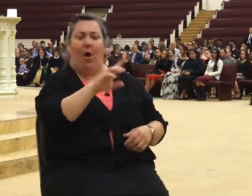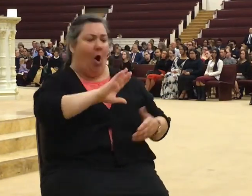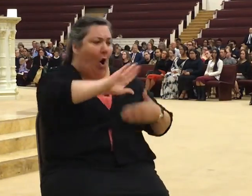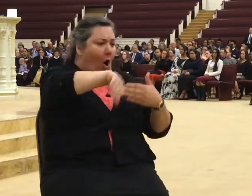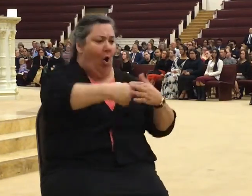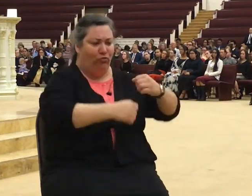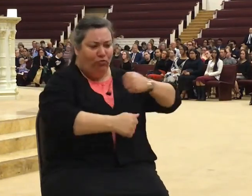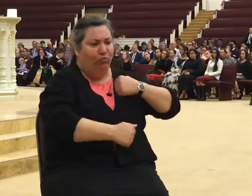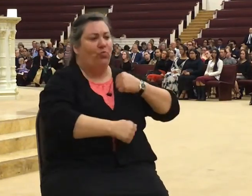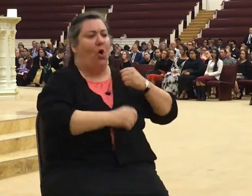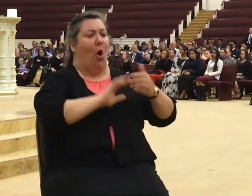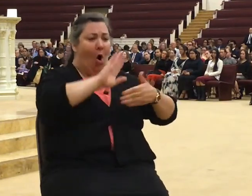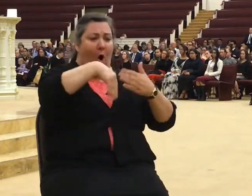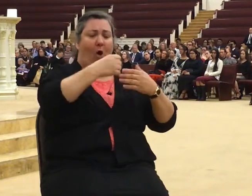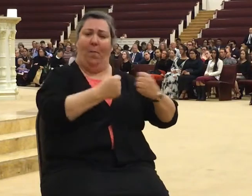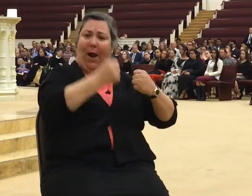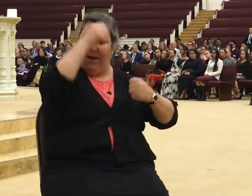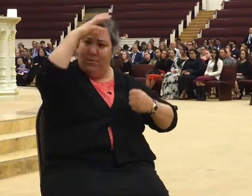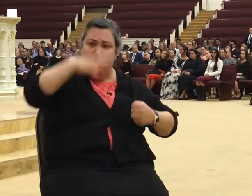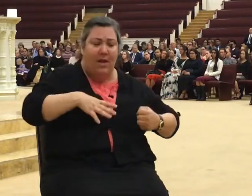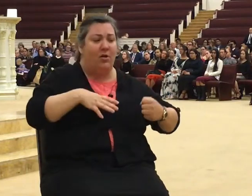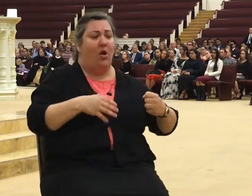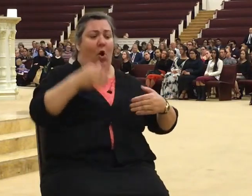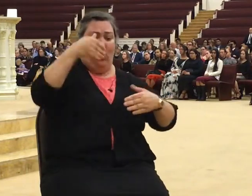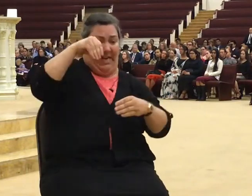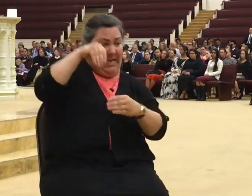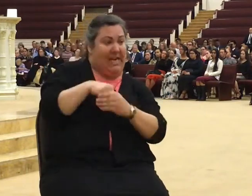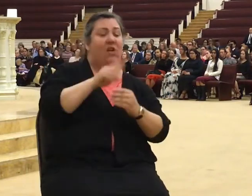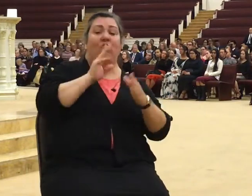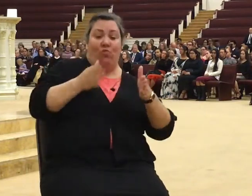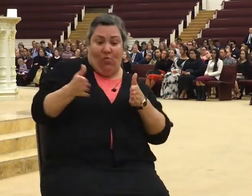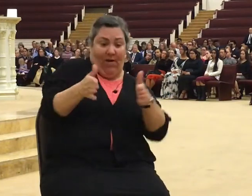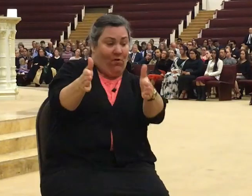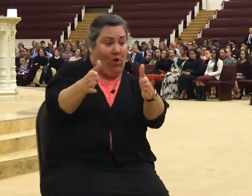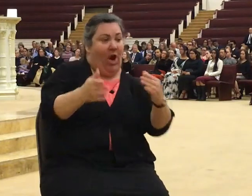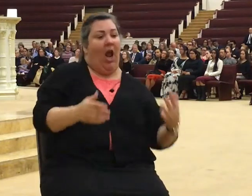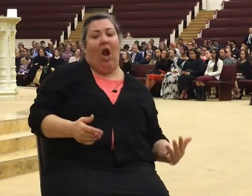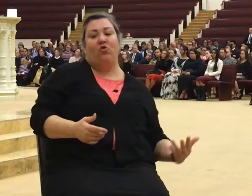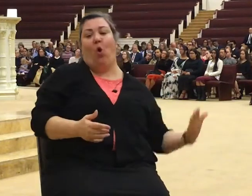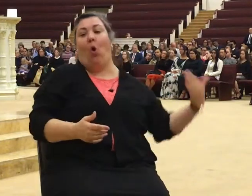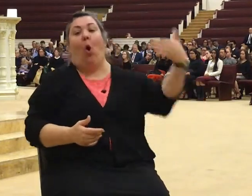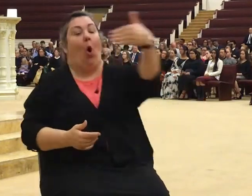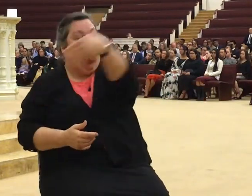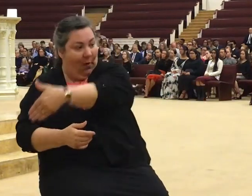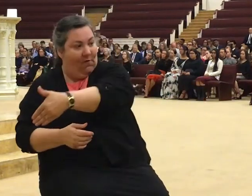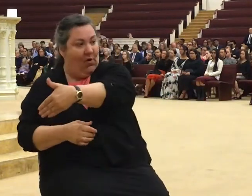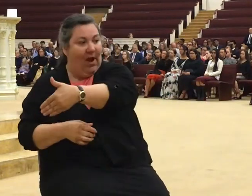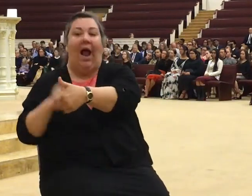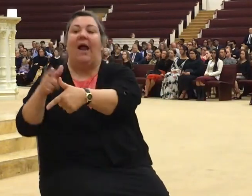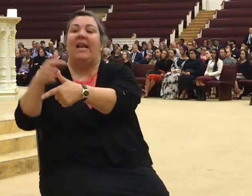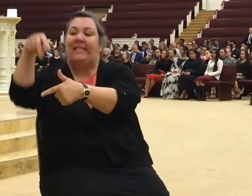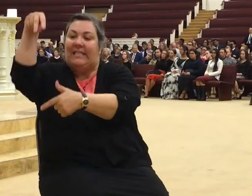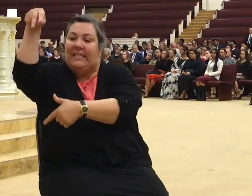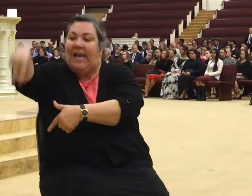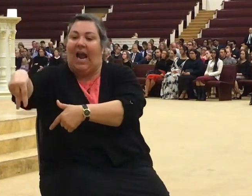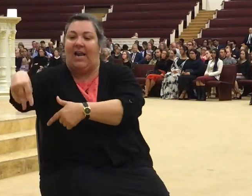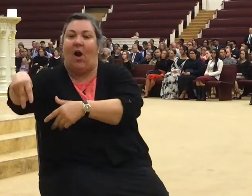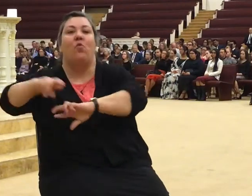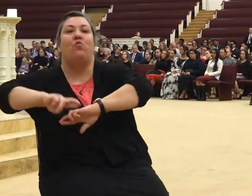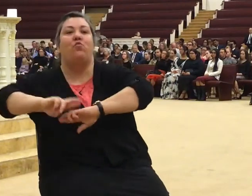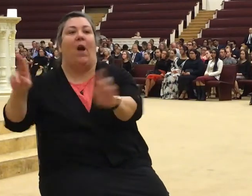I want you to get in that river. I want you to cross over before them. And I want you to stand there armed and ready